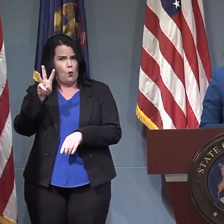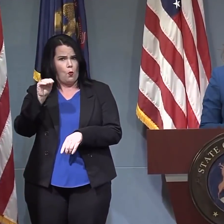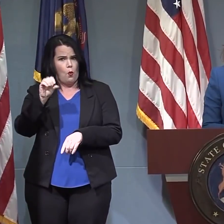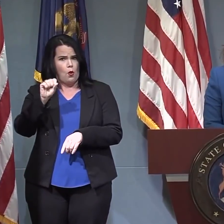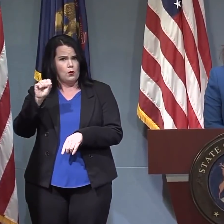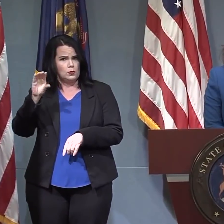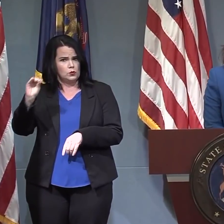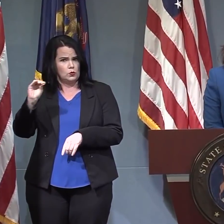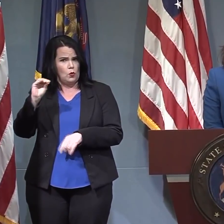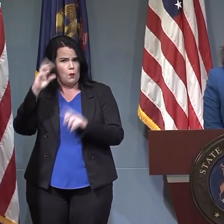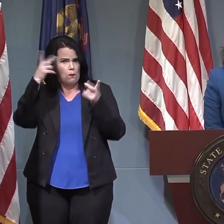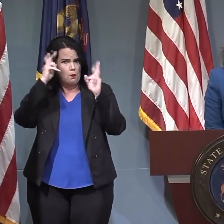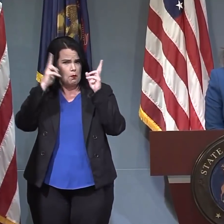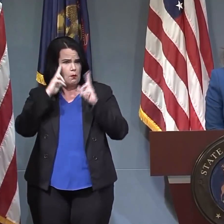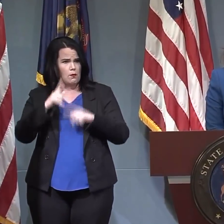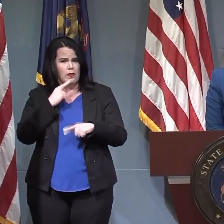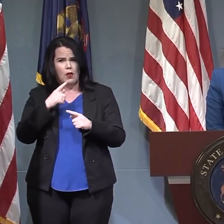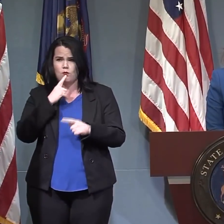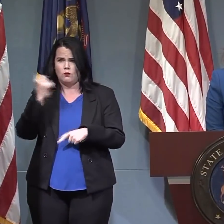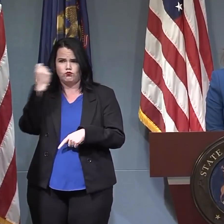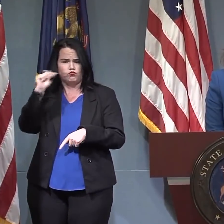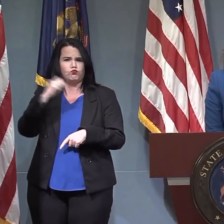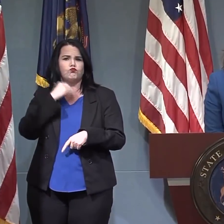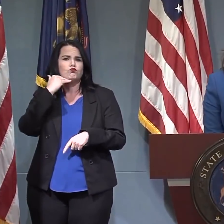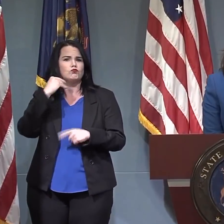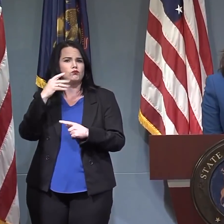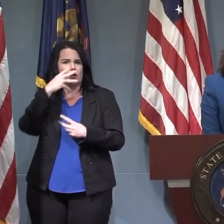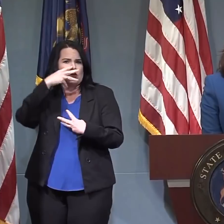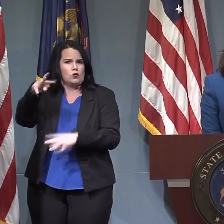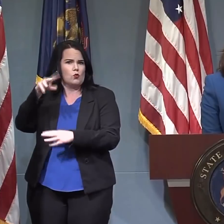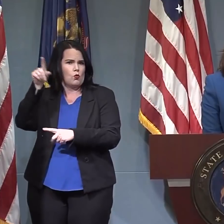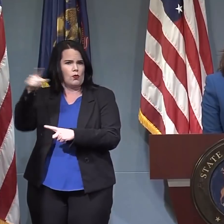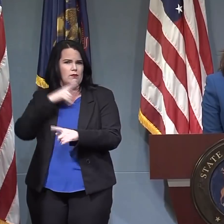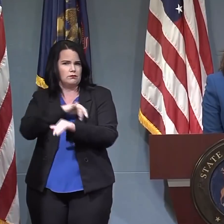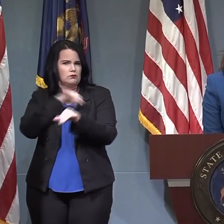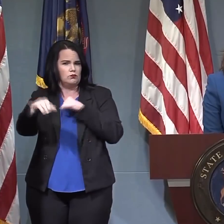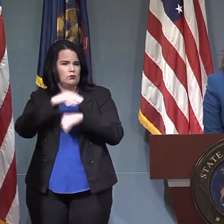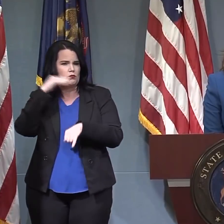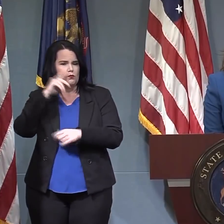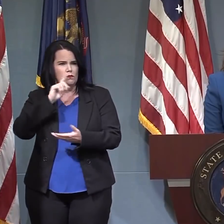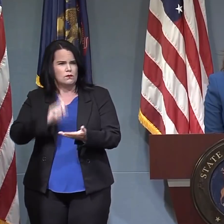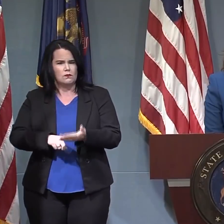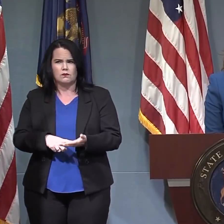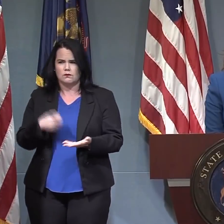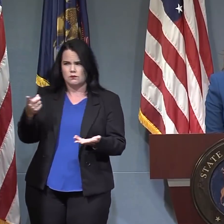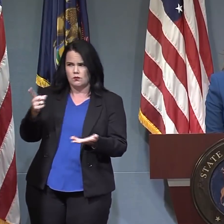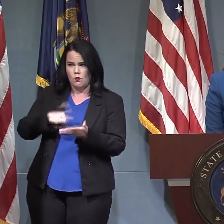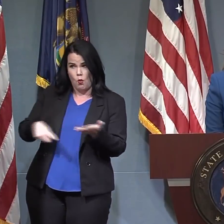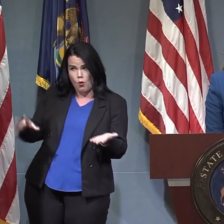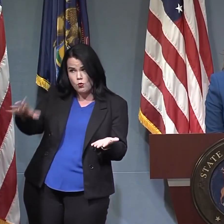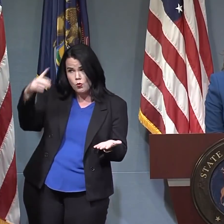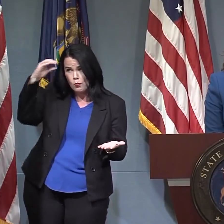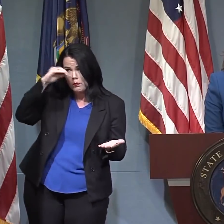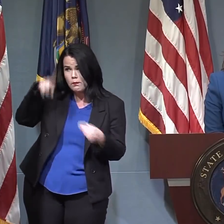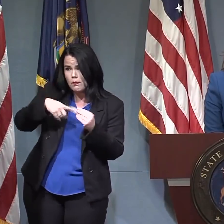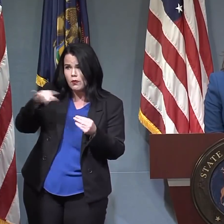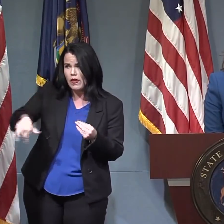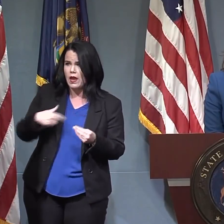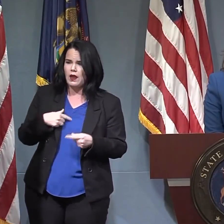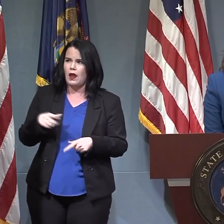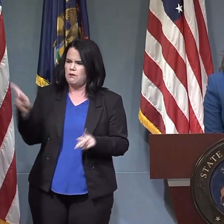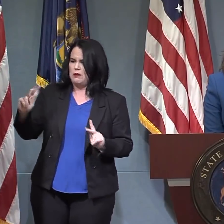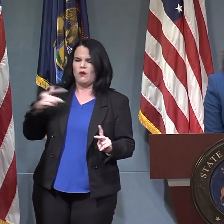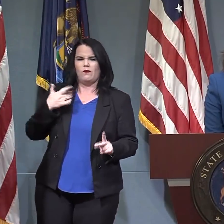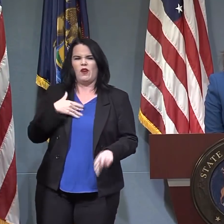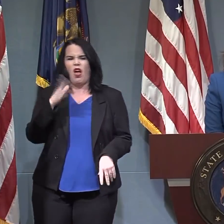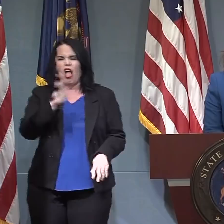in defiance of the stay-at-home order. What are your thoughts on this and those doubting your authority to enforce these orders?